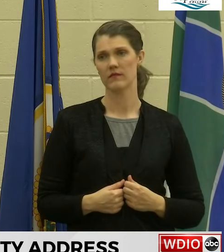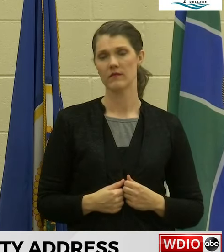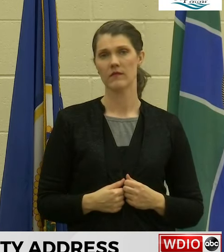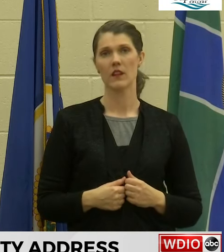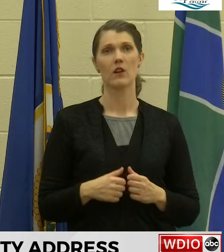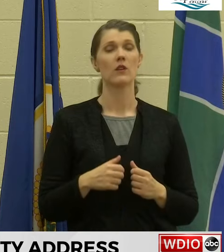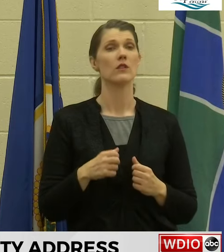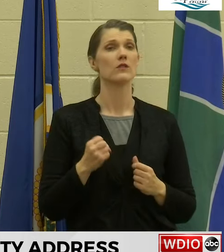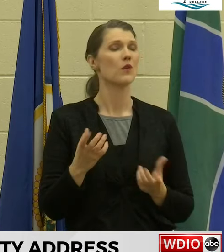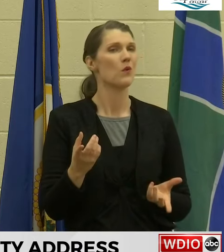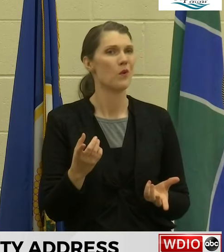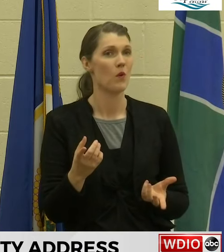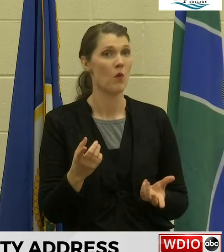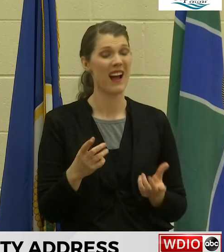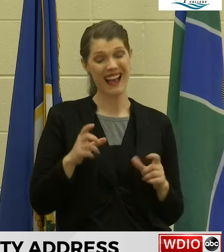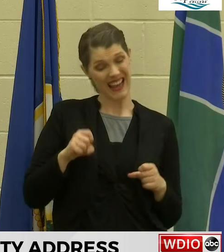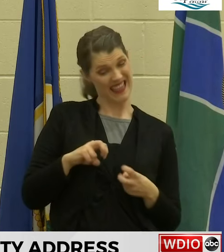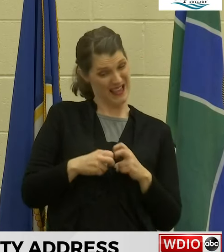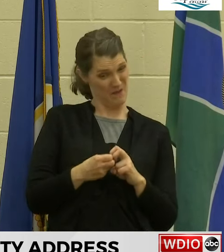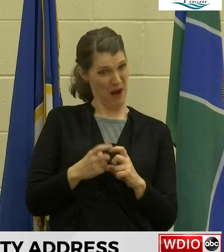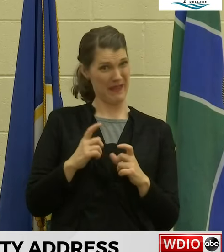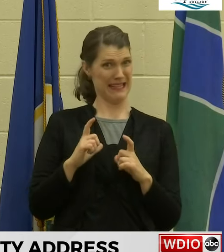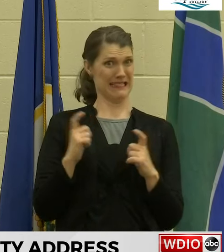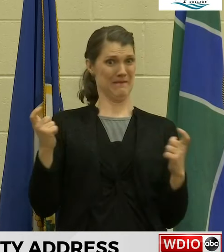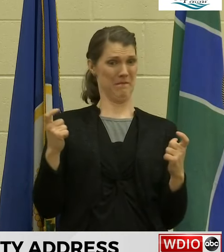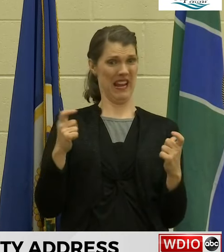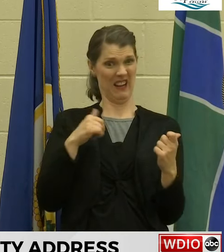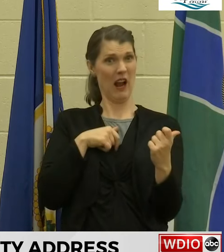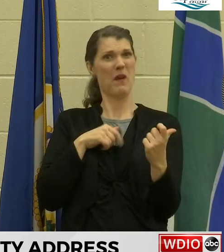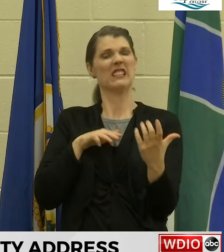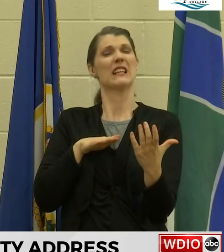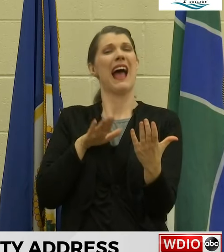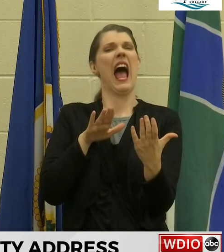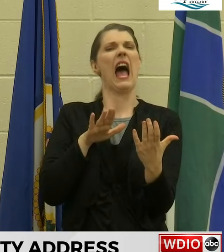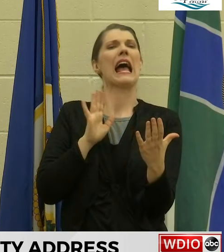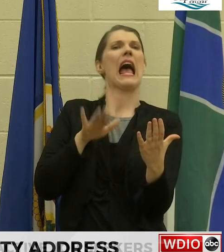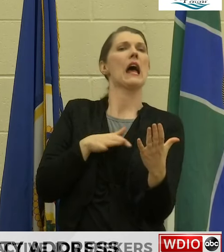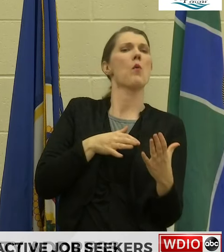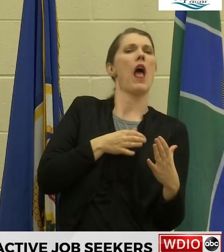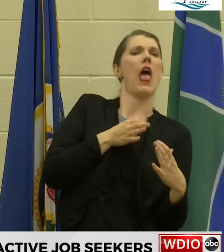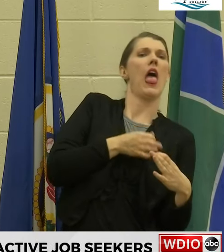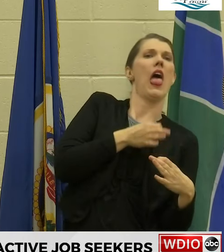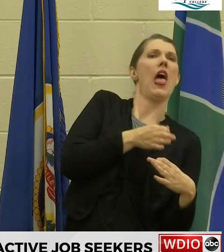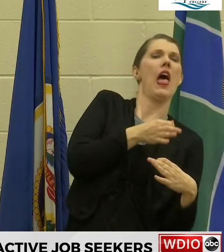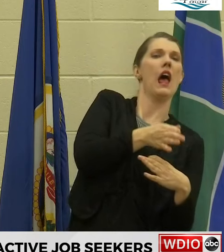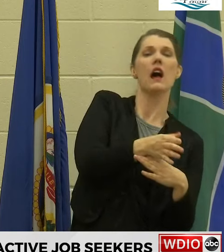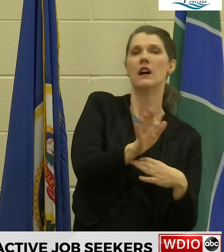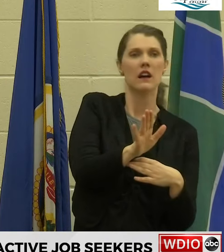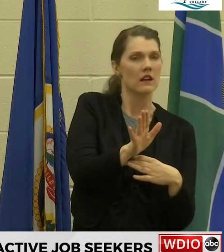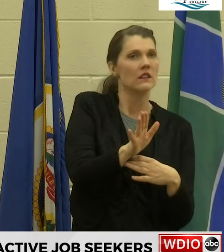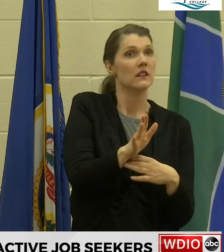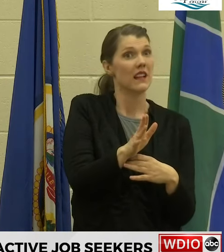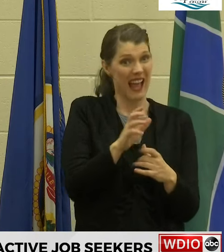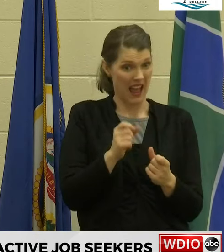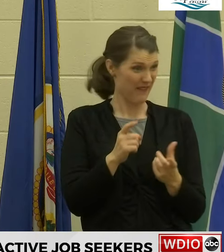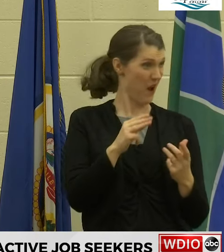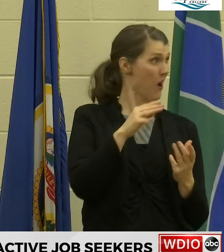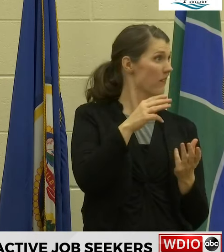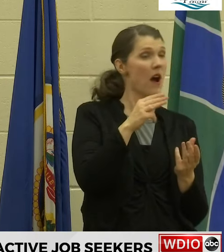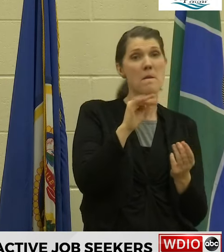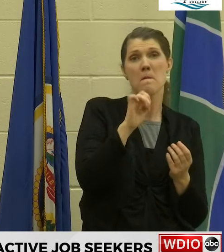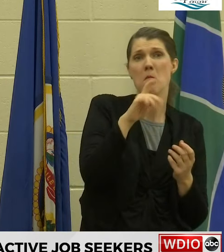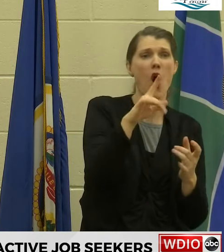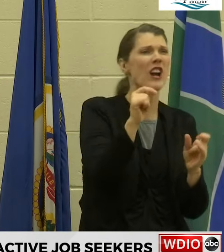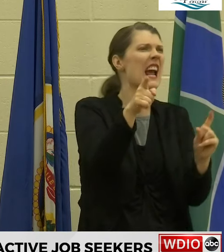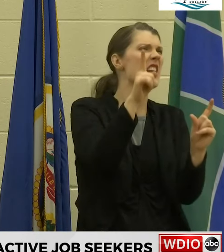So we can't wait. We can't just wait for someone to offer help. And the market left to its own devices has